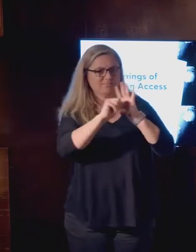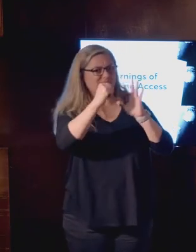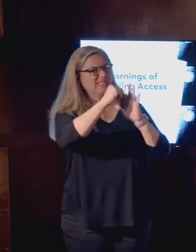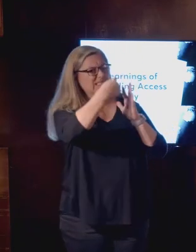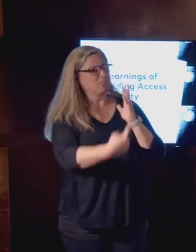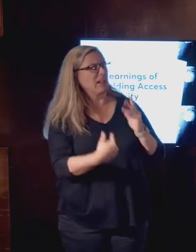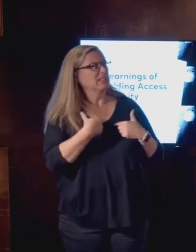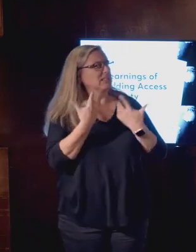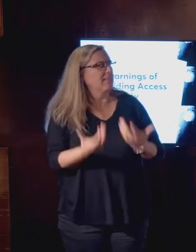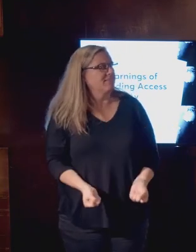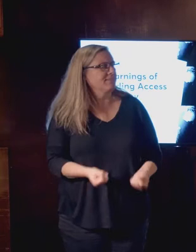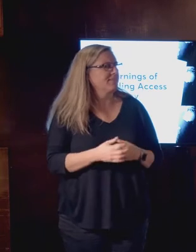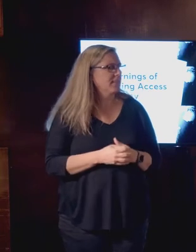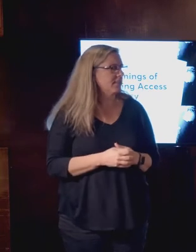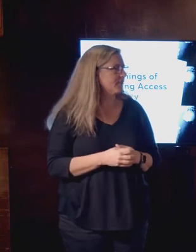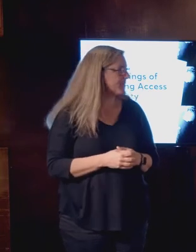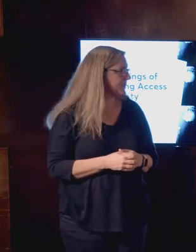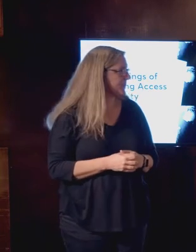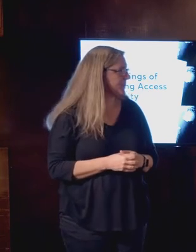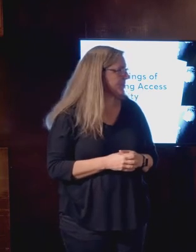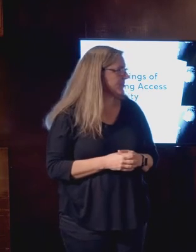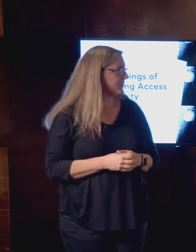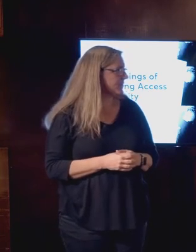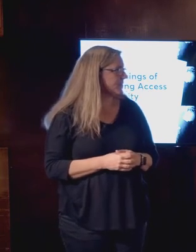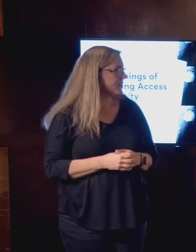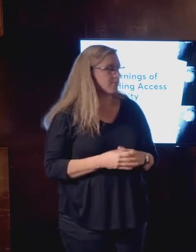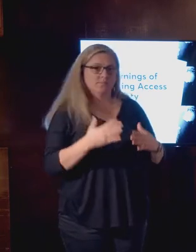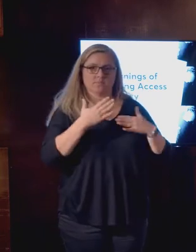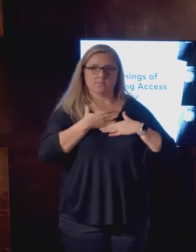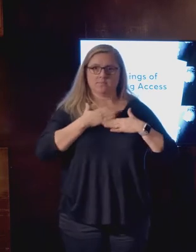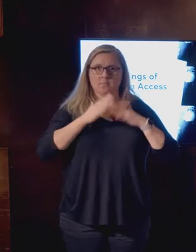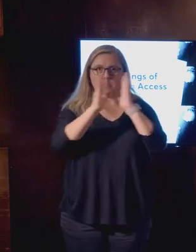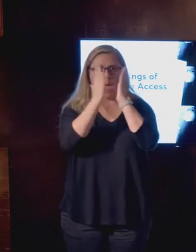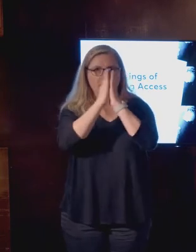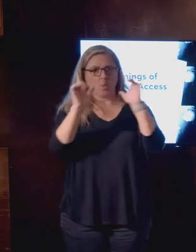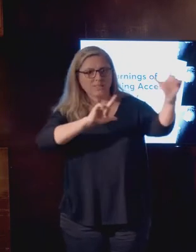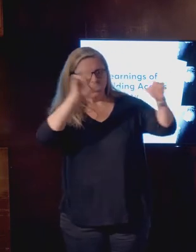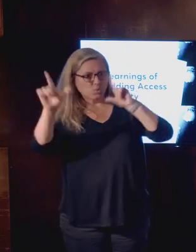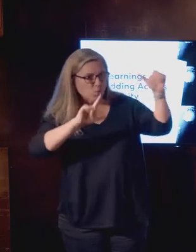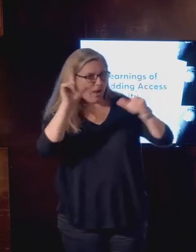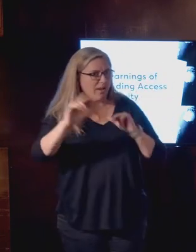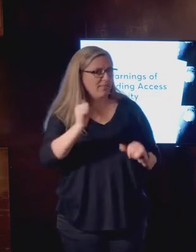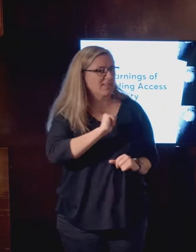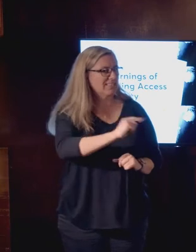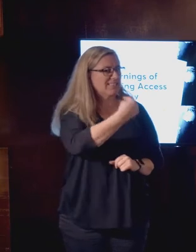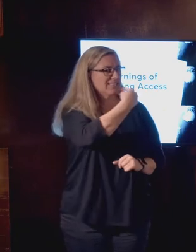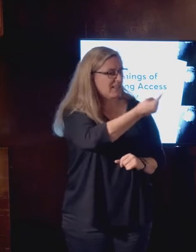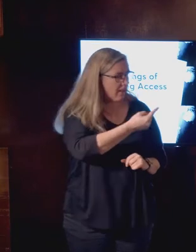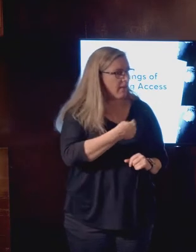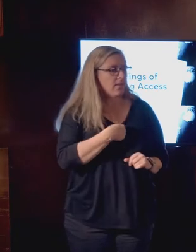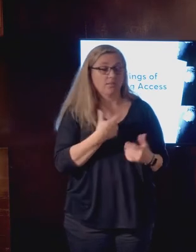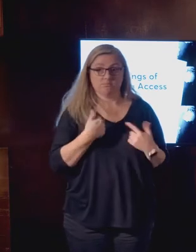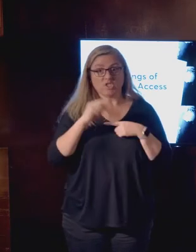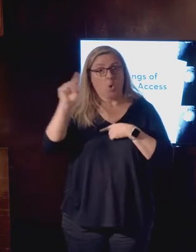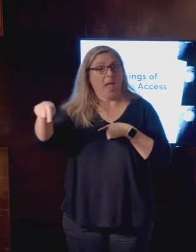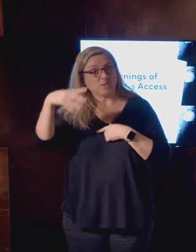and one of the hard things I have, particularly on my book tour, where, as I said before, outside of Fringe, I